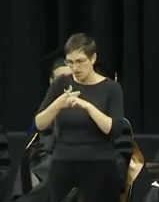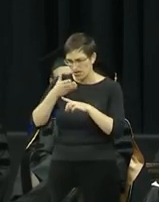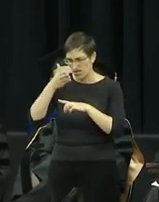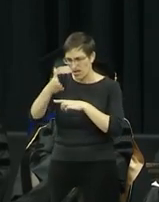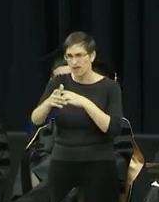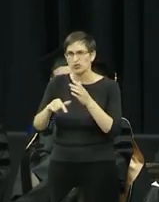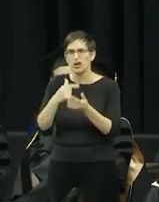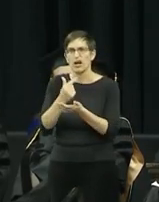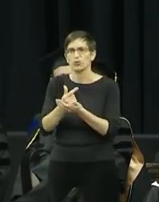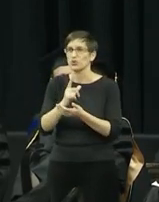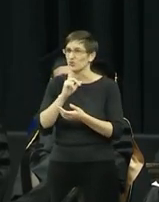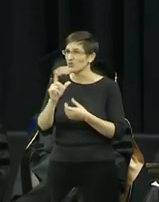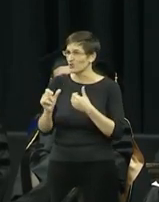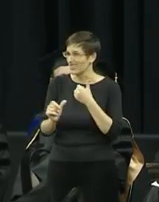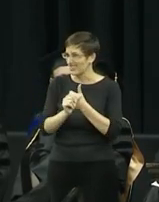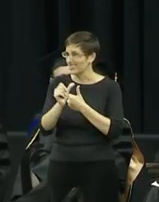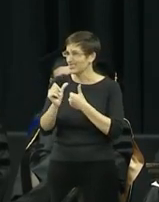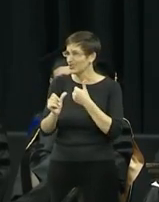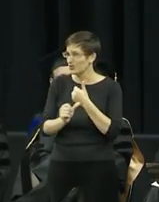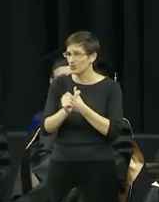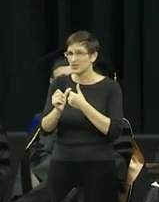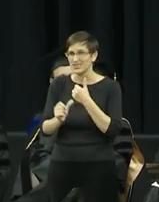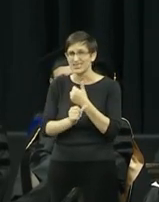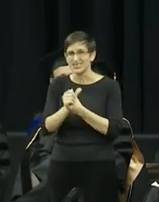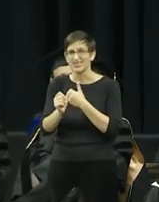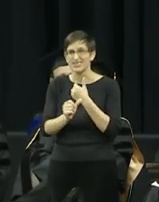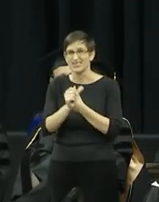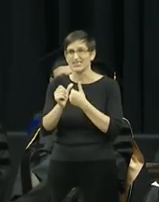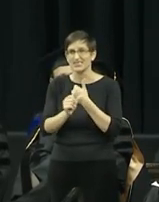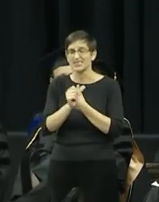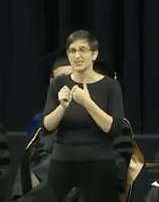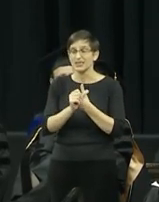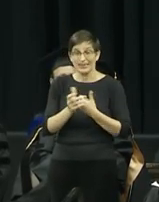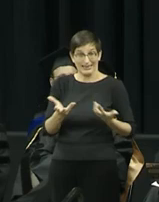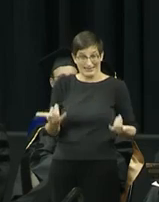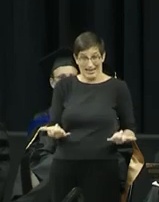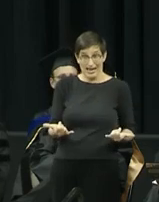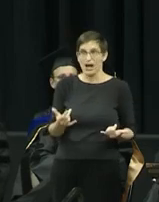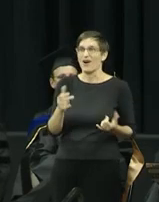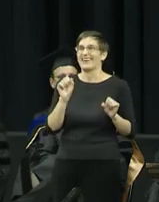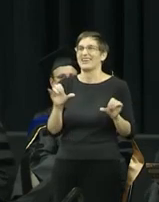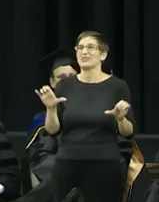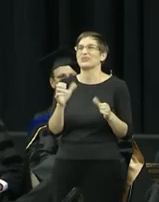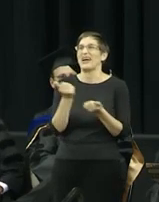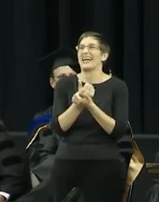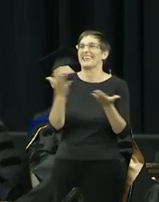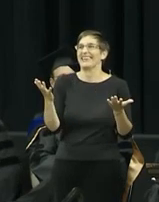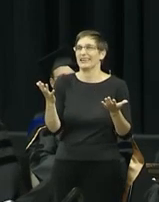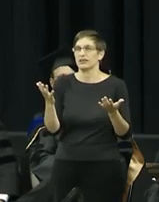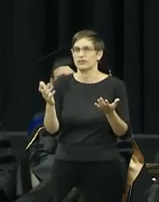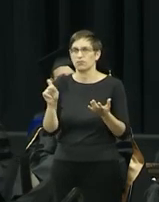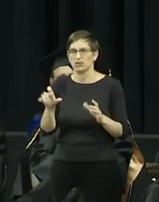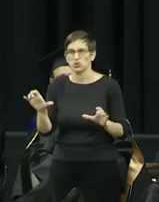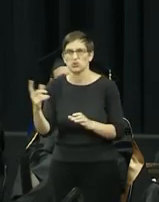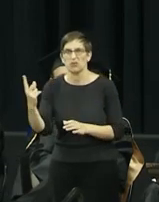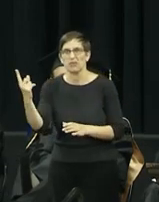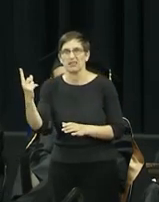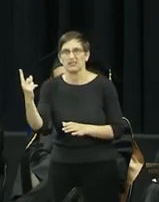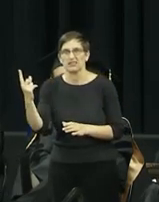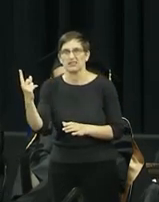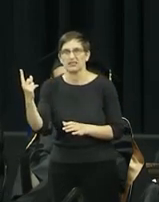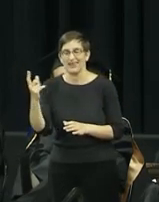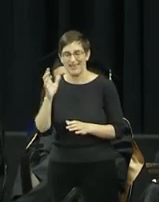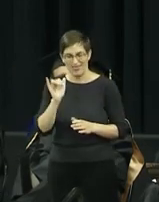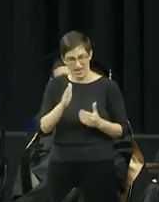are a dangerous time. You move from being able to do anything to actually doing something. And in the act